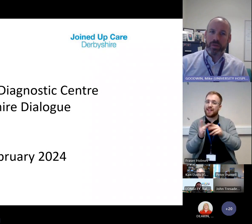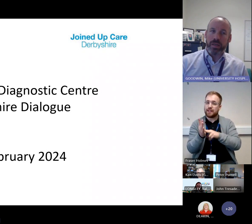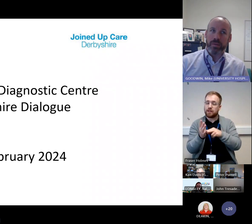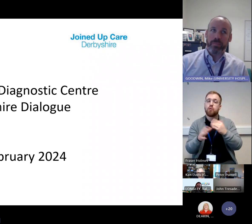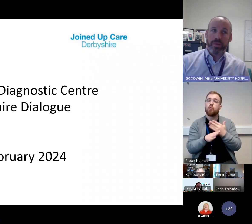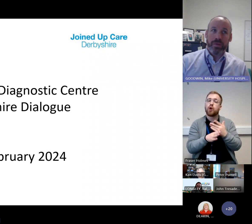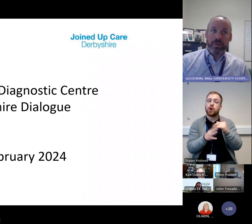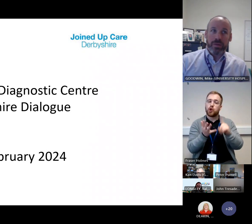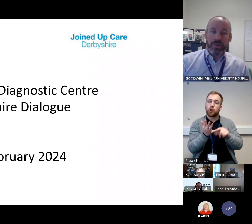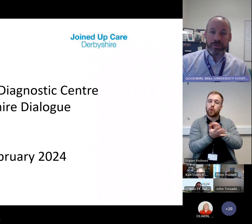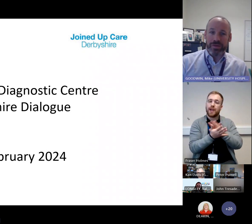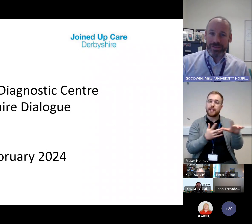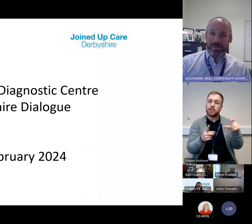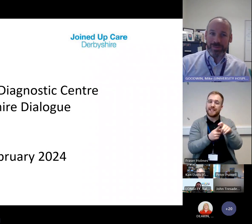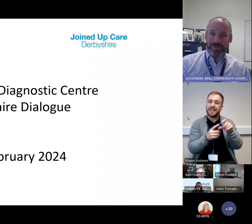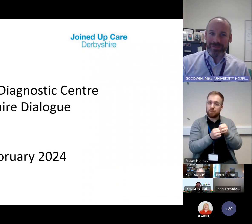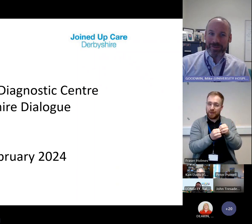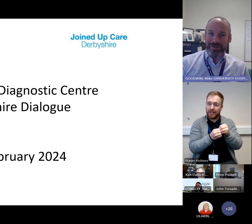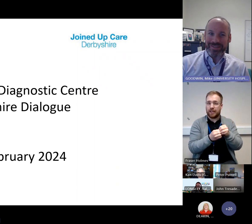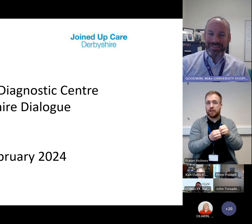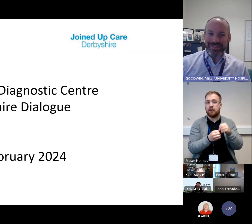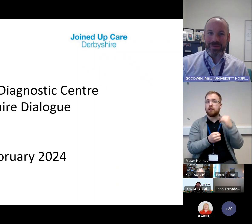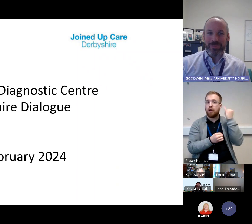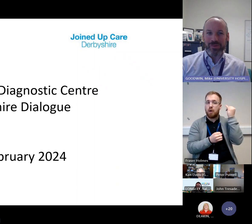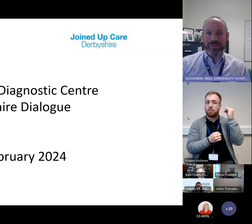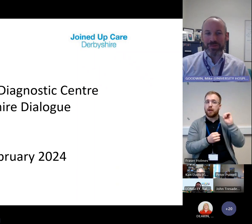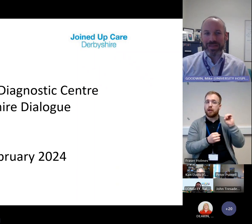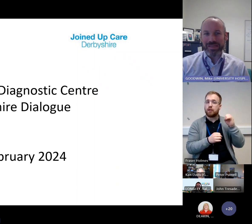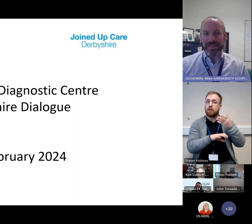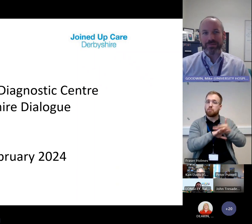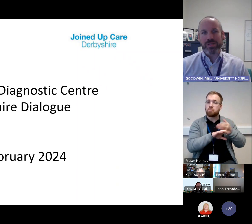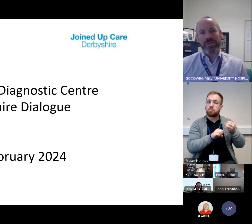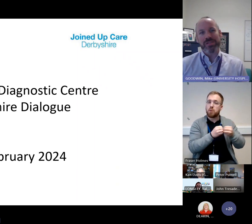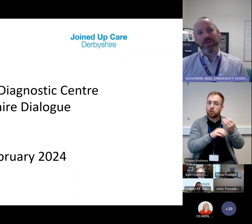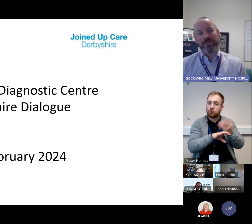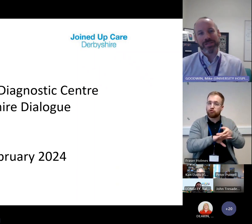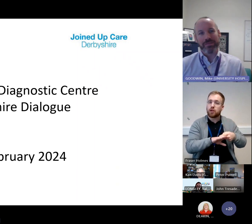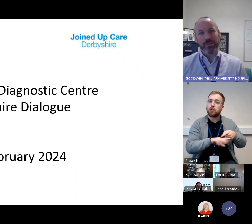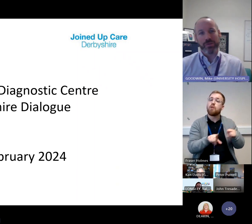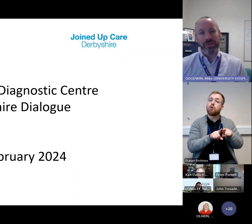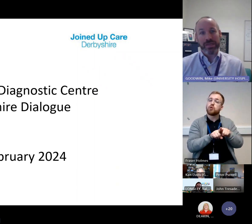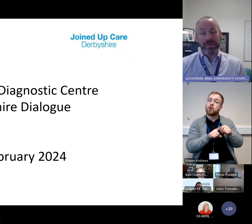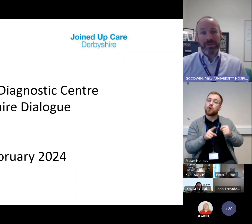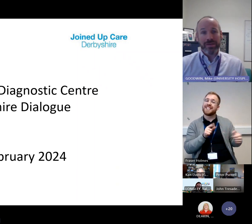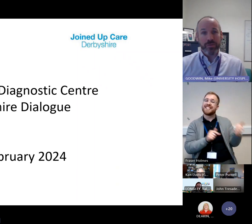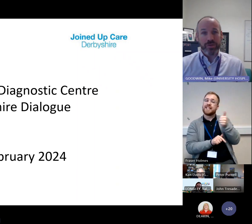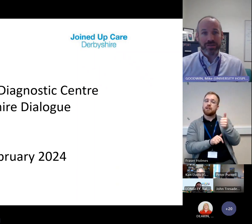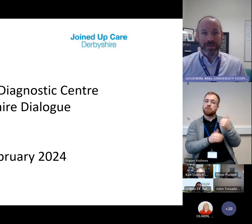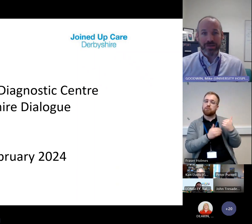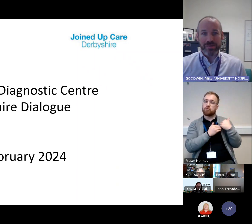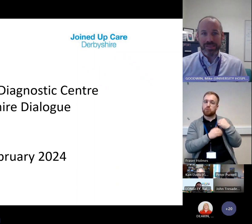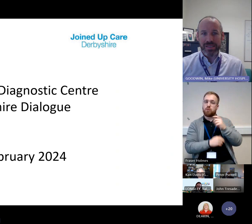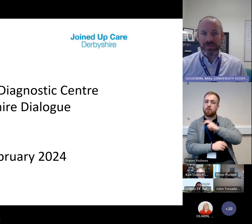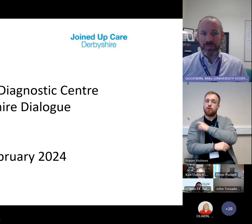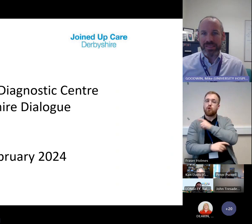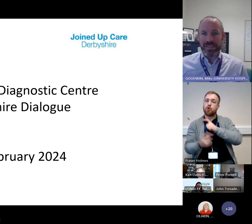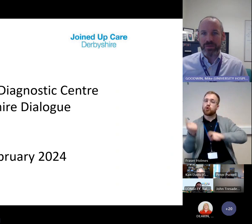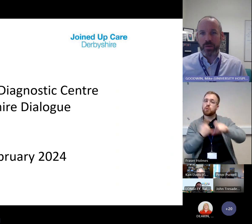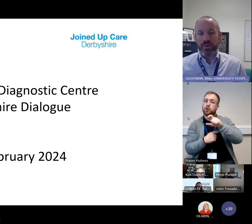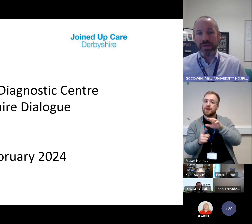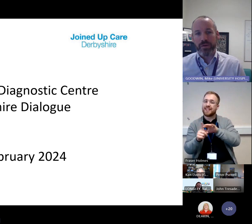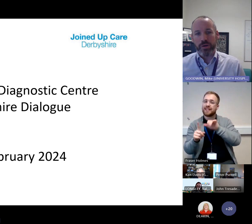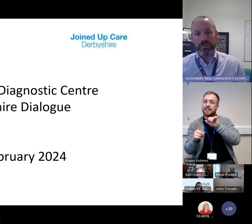UHDB, University Hospital of Derby and Burton, but I'm also the Senior Responsible Officer for the Community Diagnostic Centre,